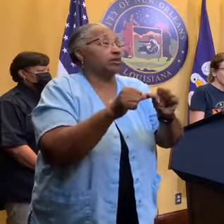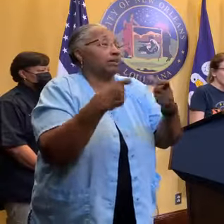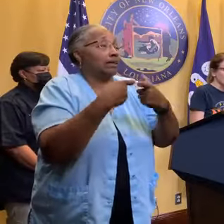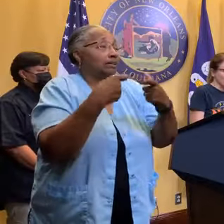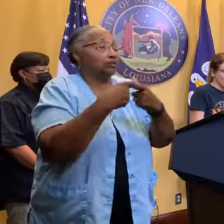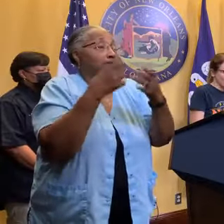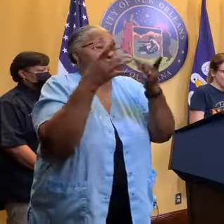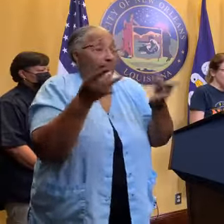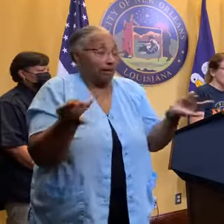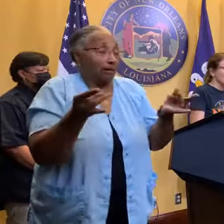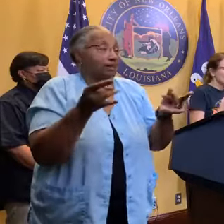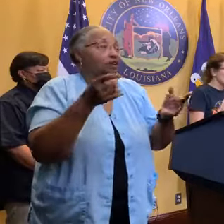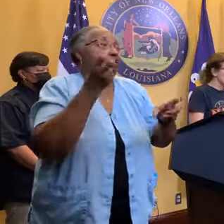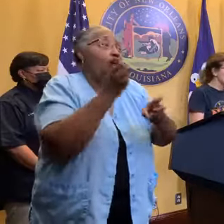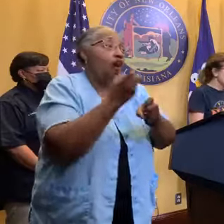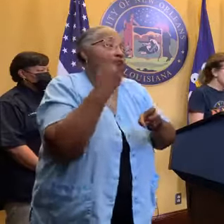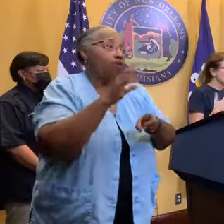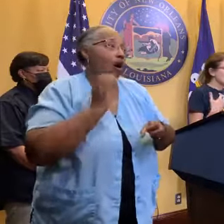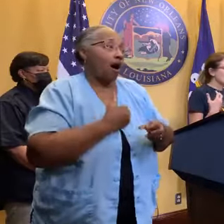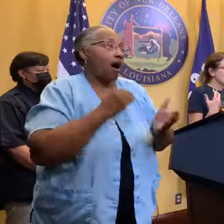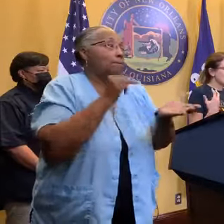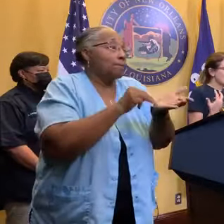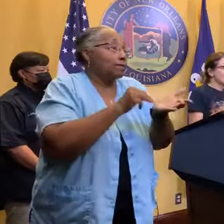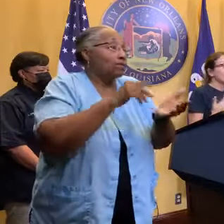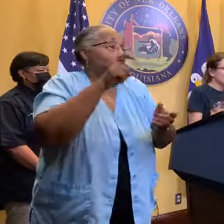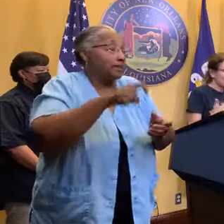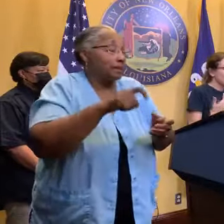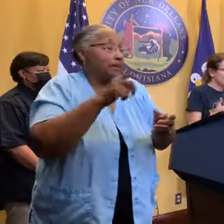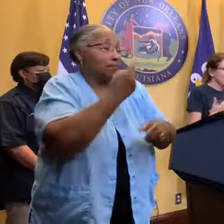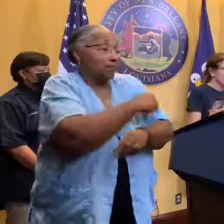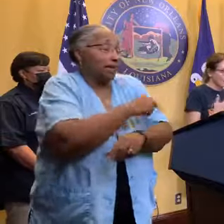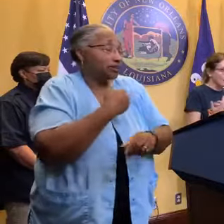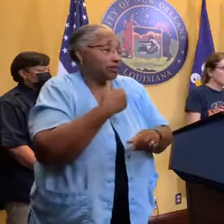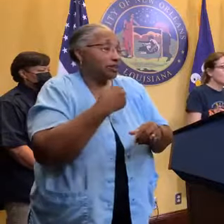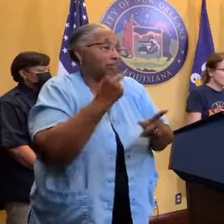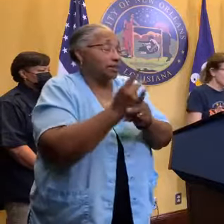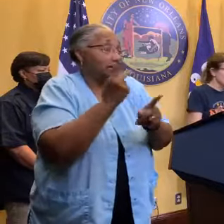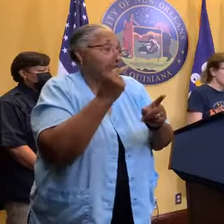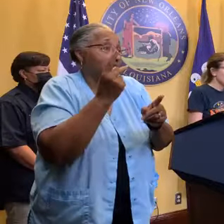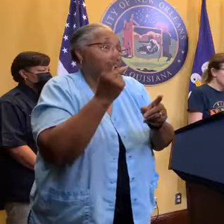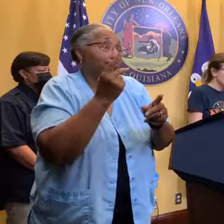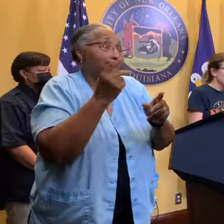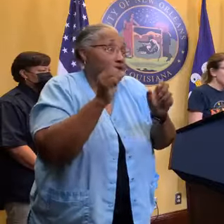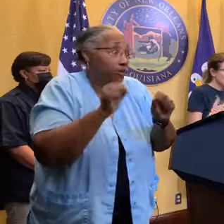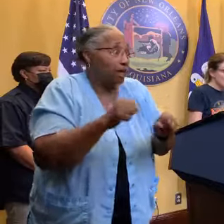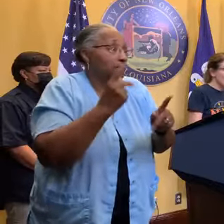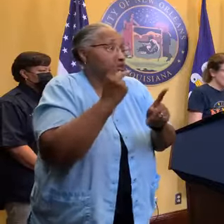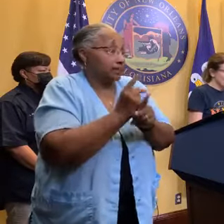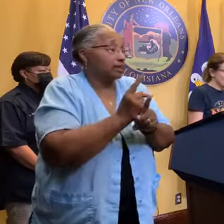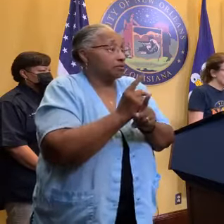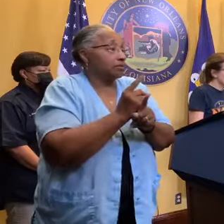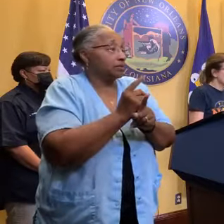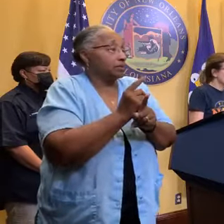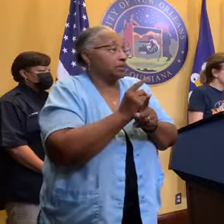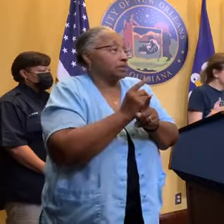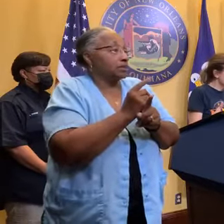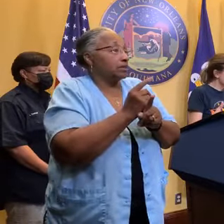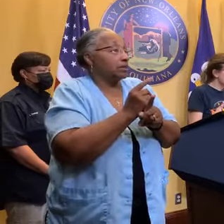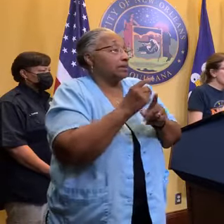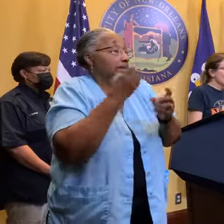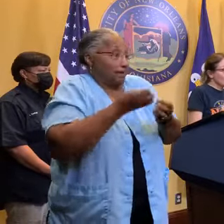special needs patients to be able to sustain the life-saving devices that they need, we do have a contingency plan